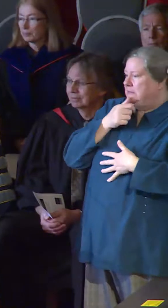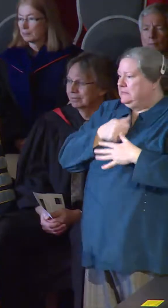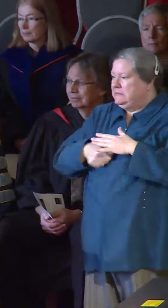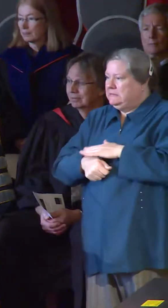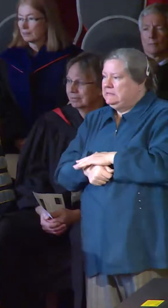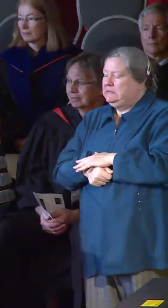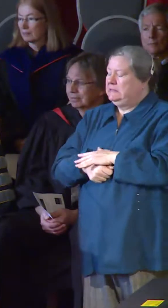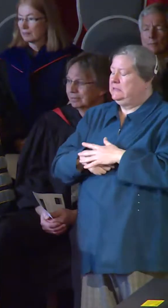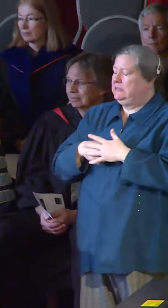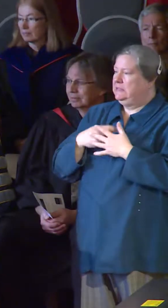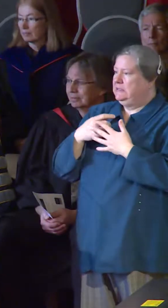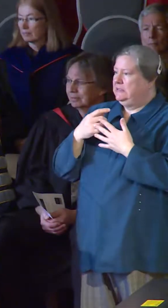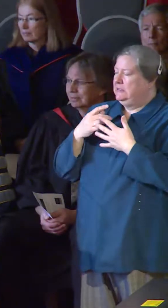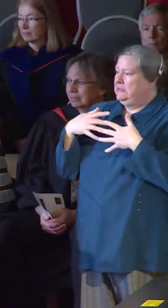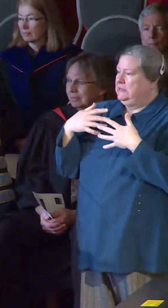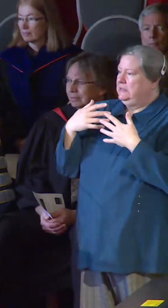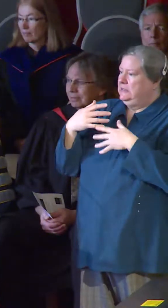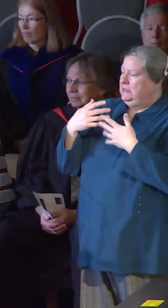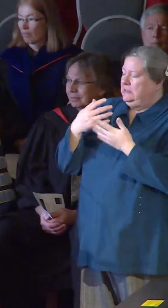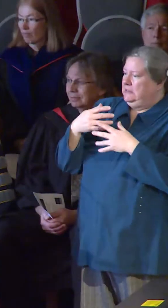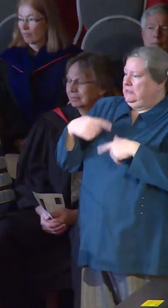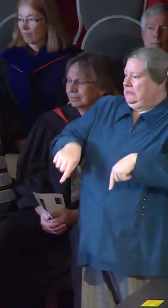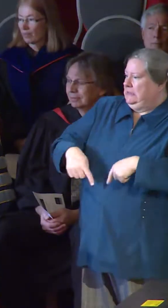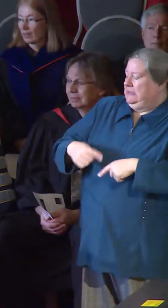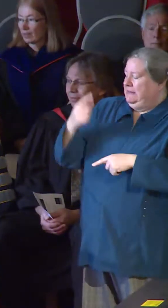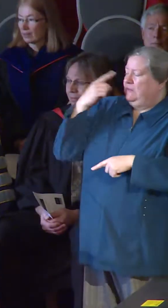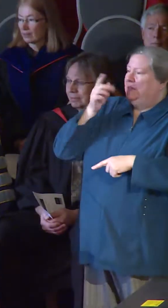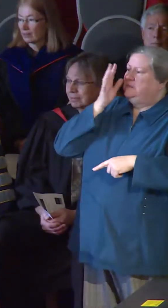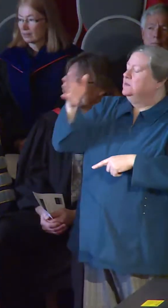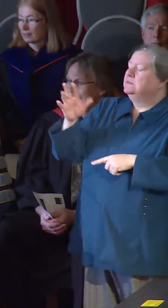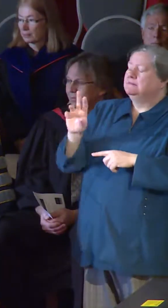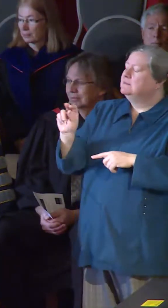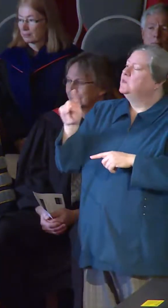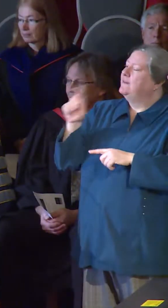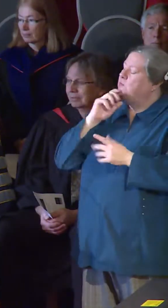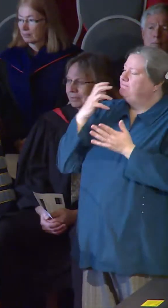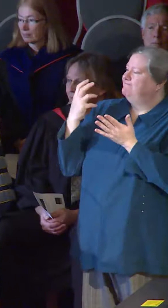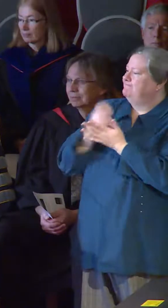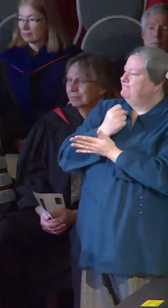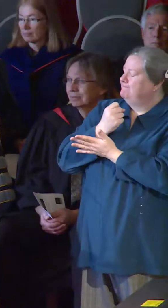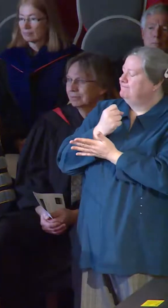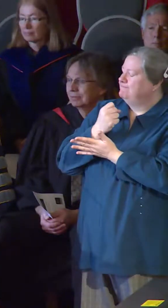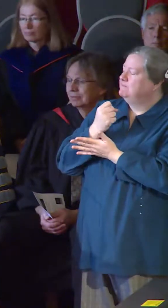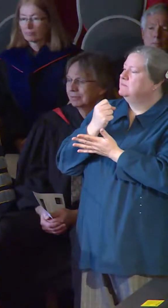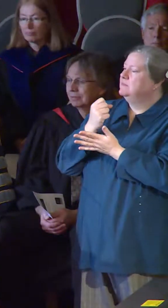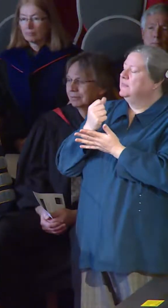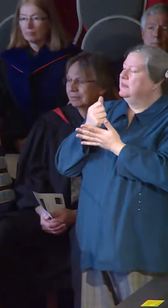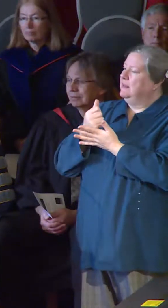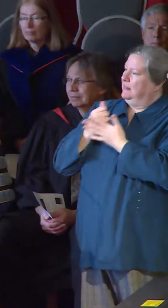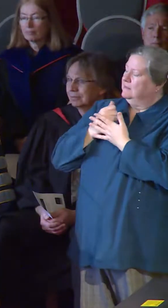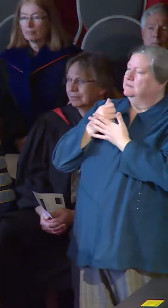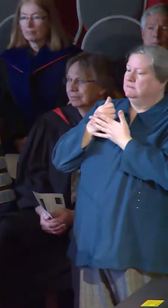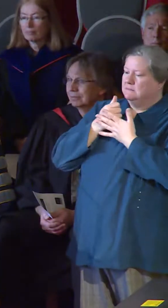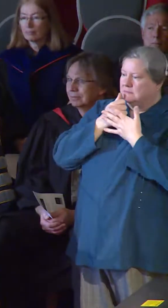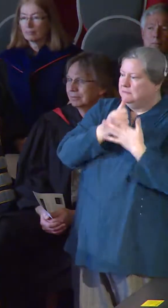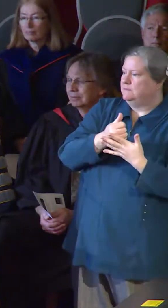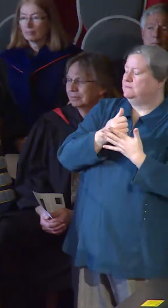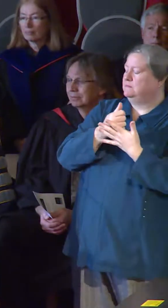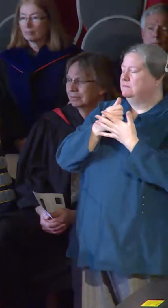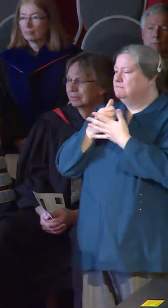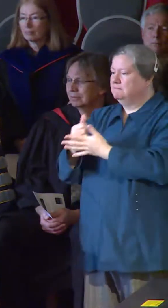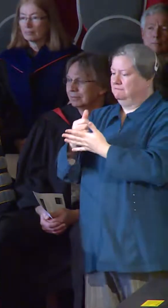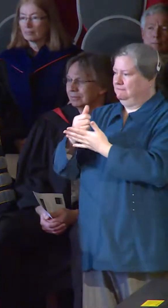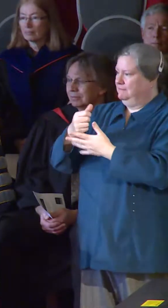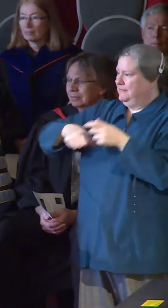the future, your future, embrace it. Help us, help those around you. We're all in this